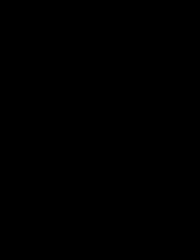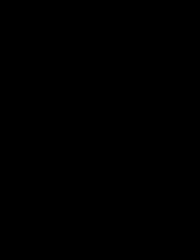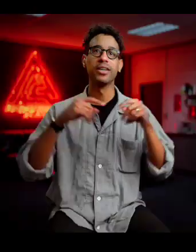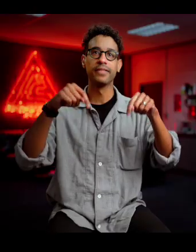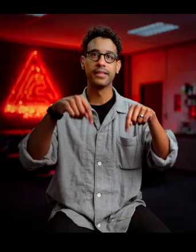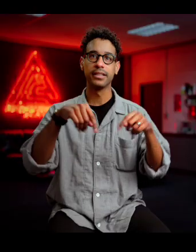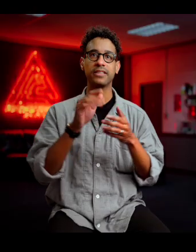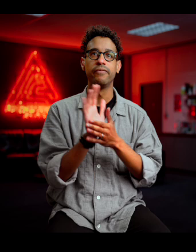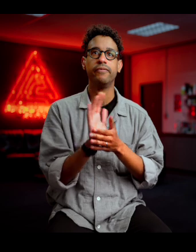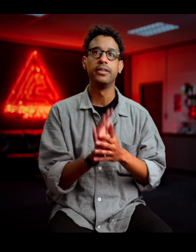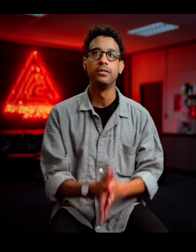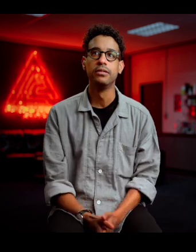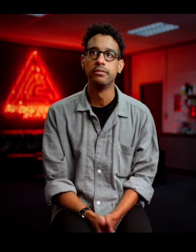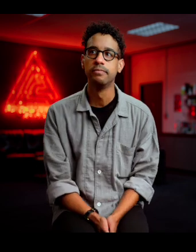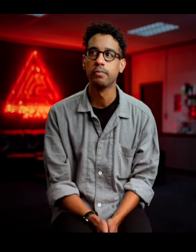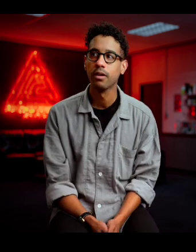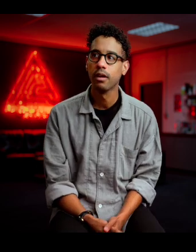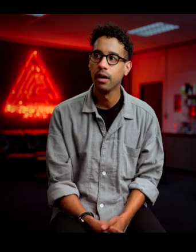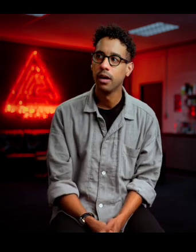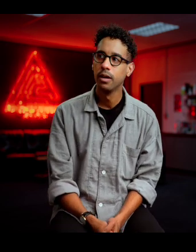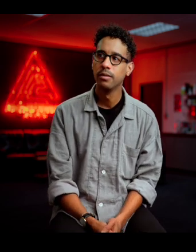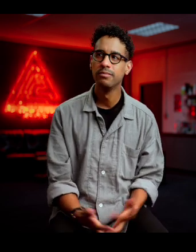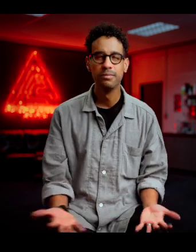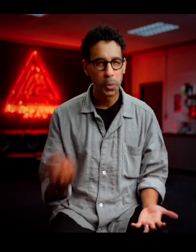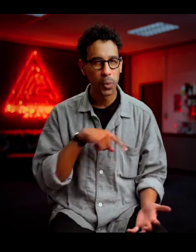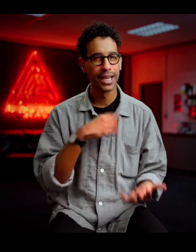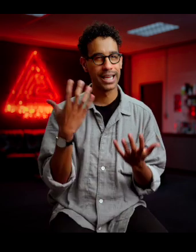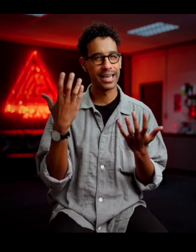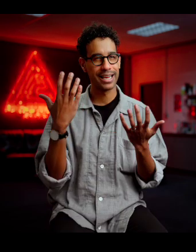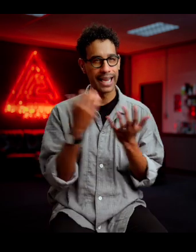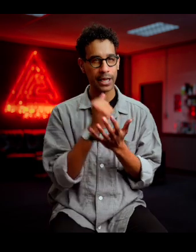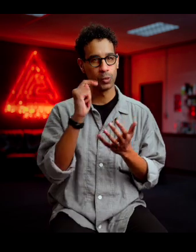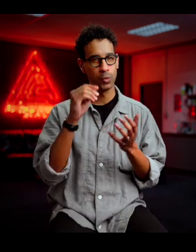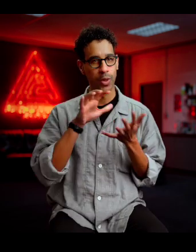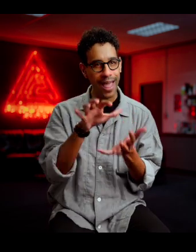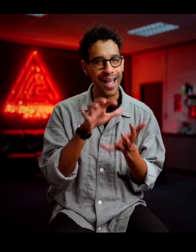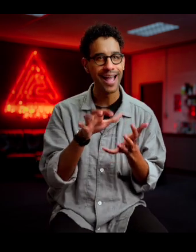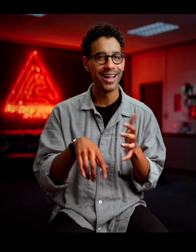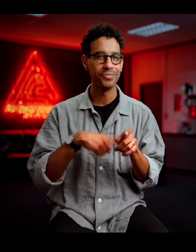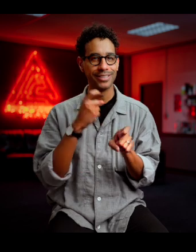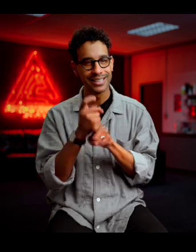I think the most fun part of this film would have to be getting to laugh and joke and loosen up